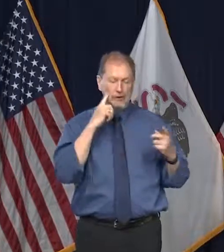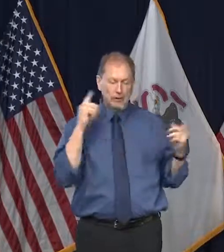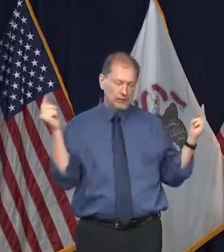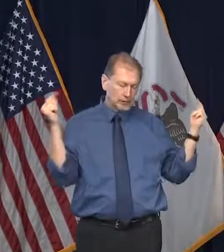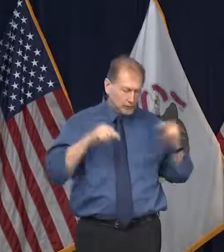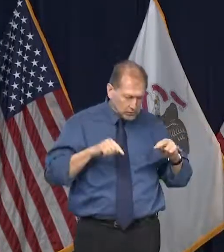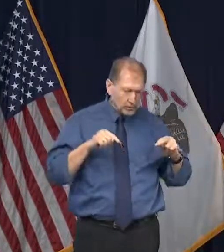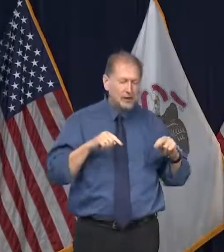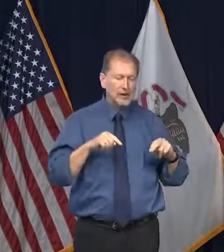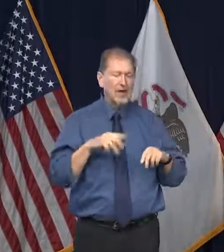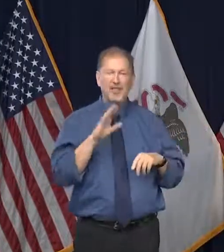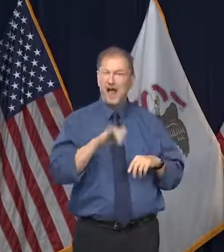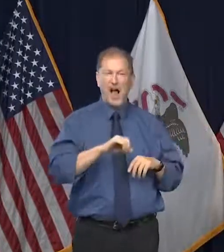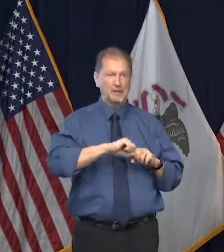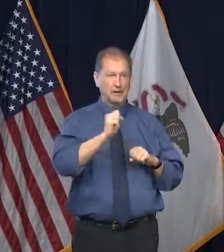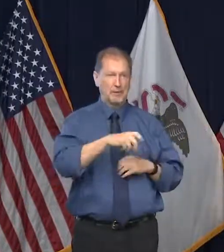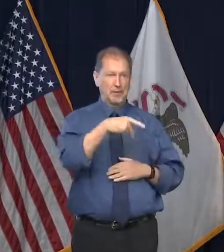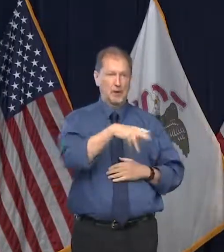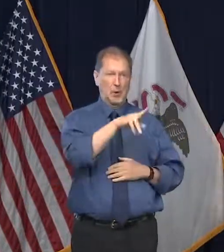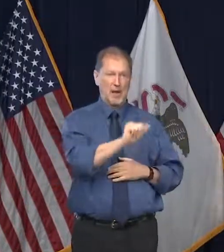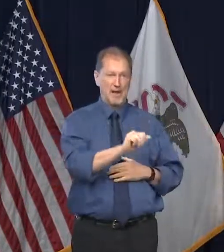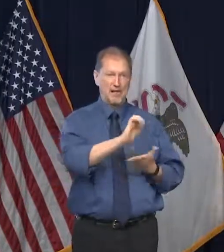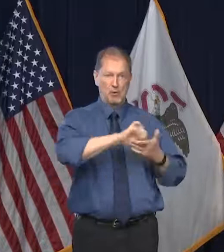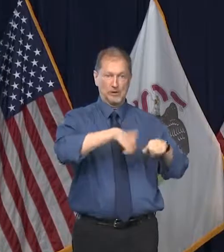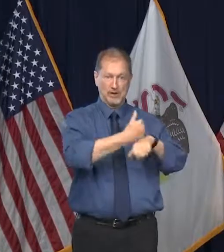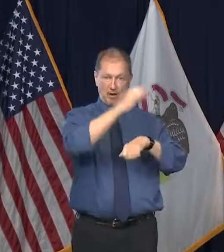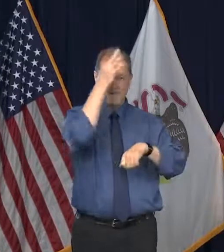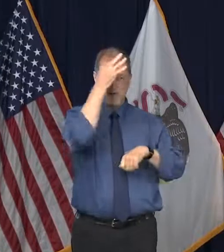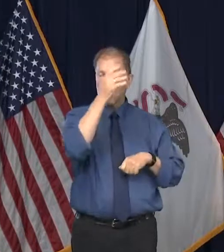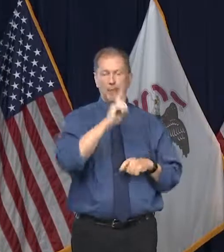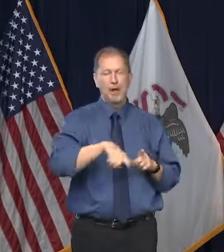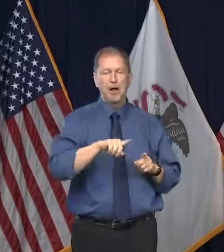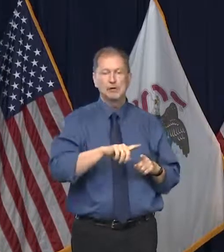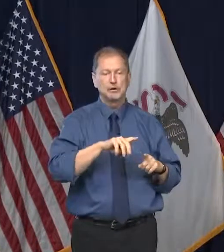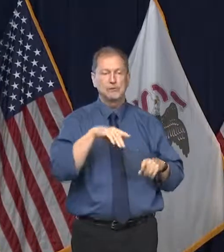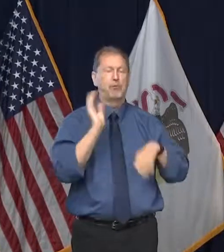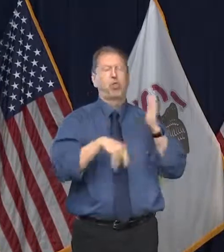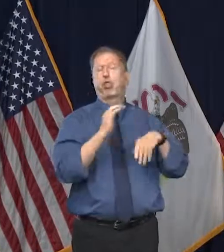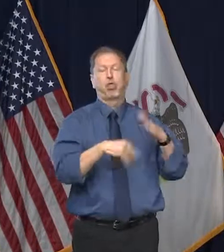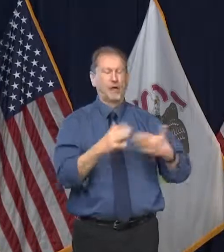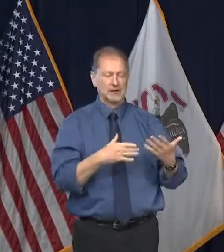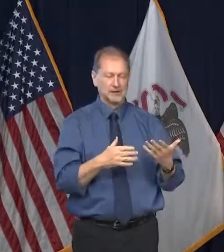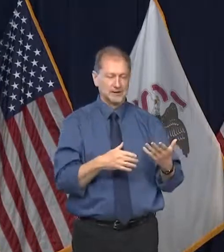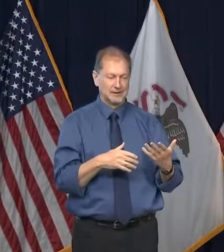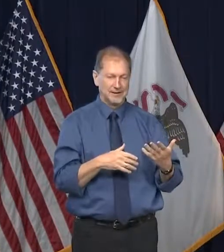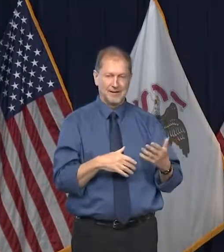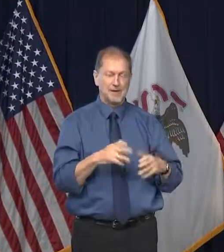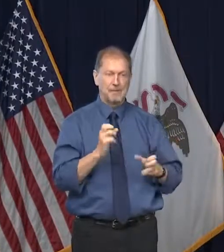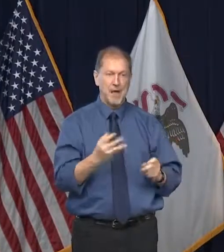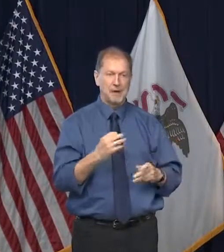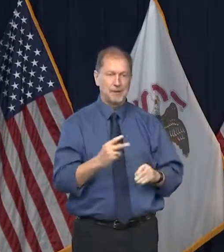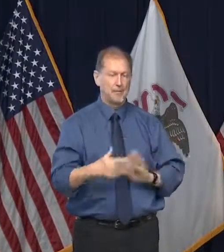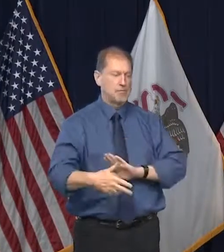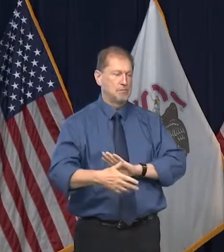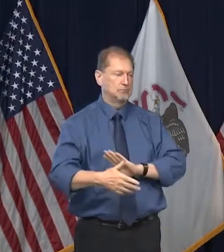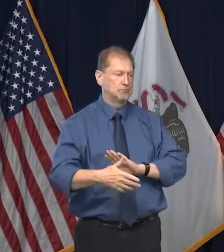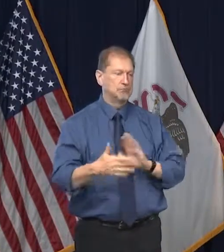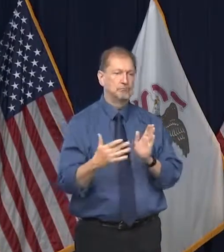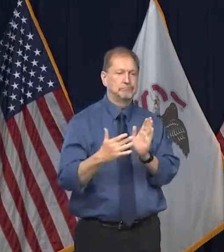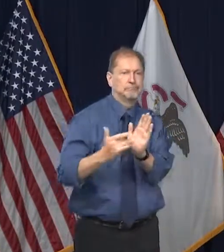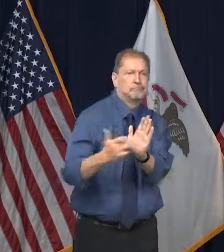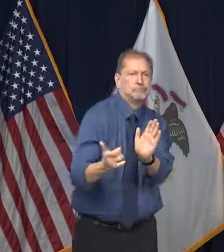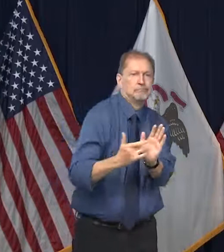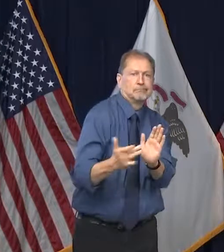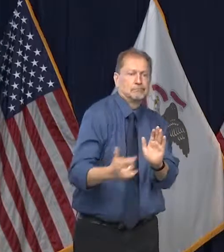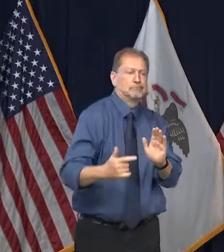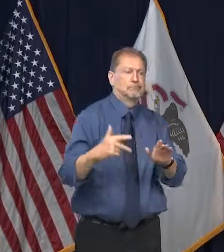huge system that got created with, frankly, that's allowed people to, using stolen